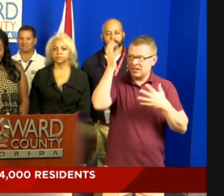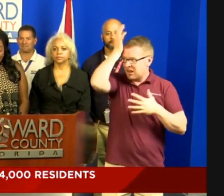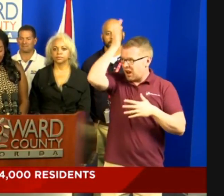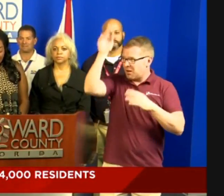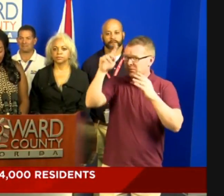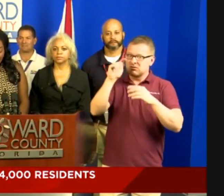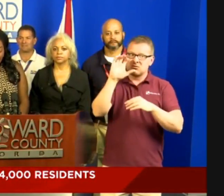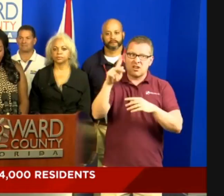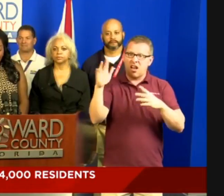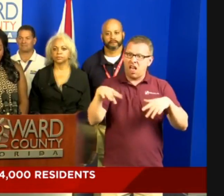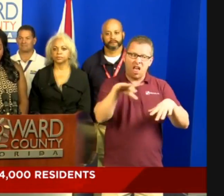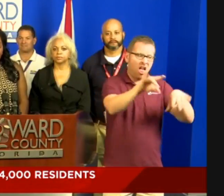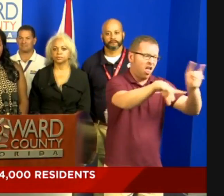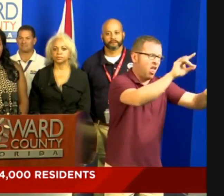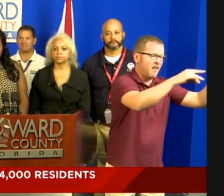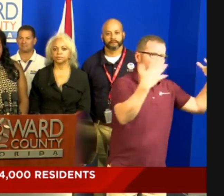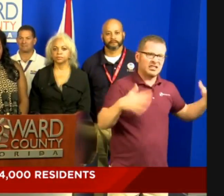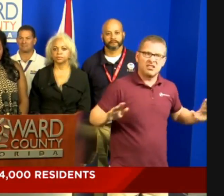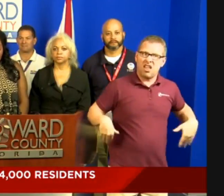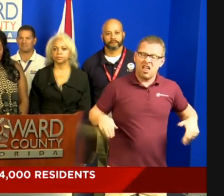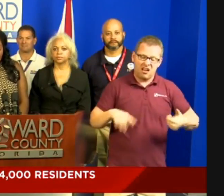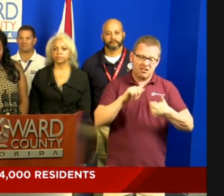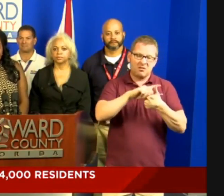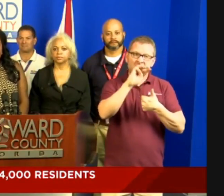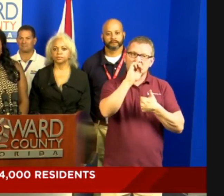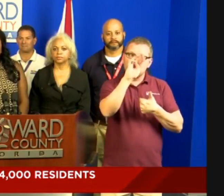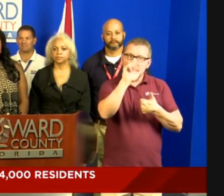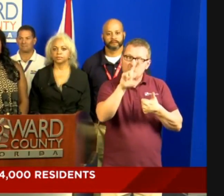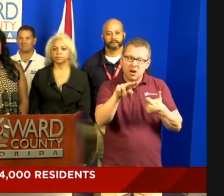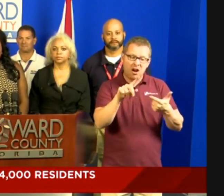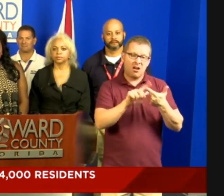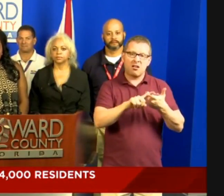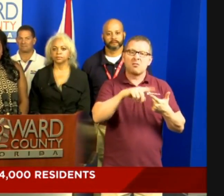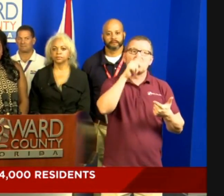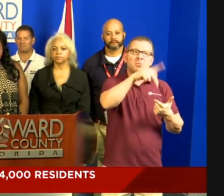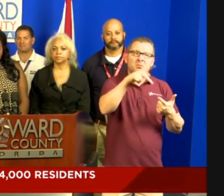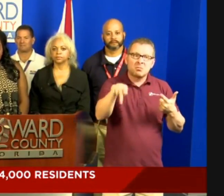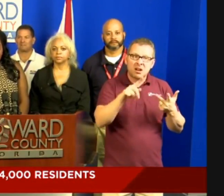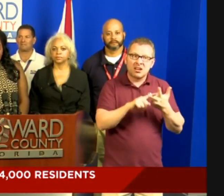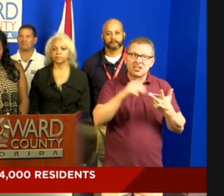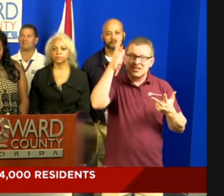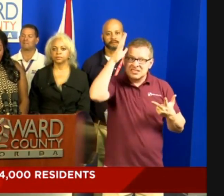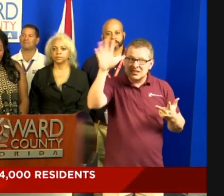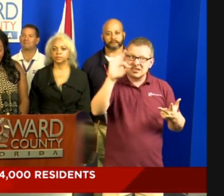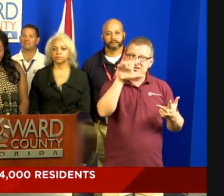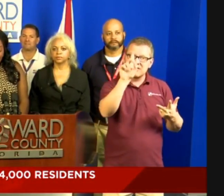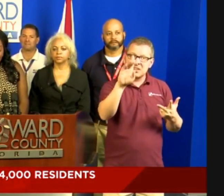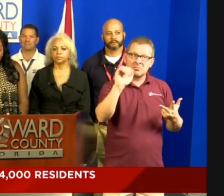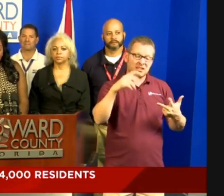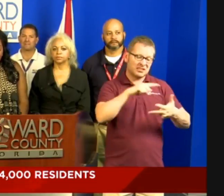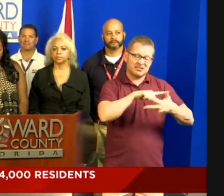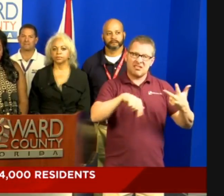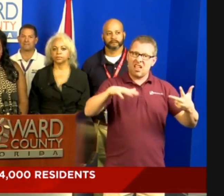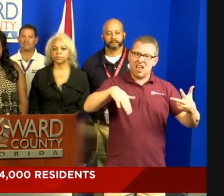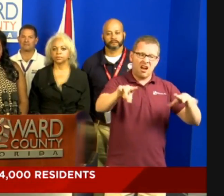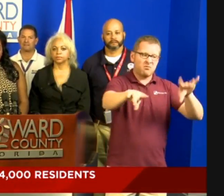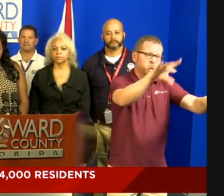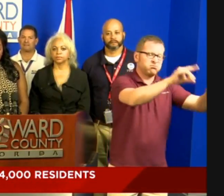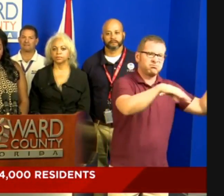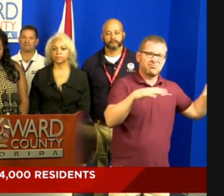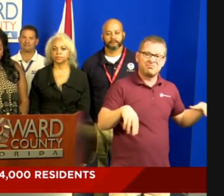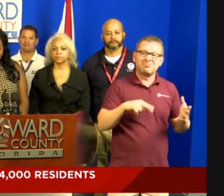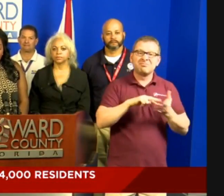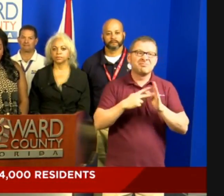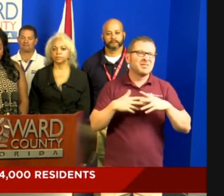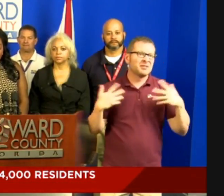are Miramar, Pembroke Pines, and Deerfield Beach. We ask the residents of those cities who place bulk items at the curb for